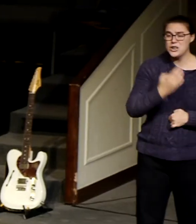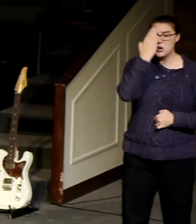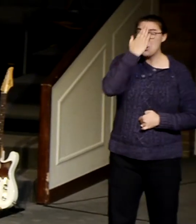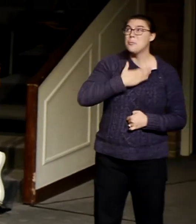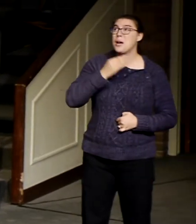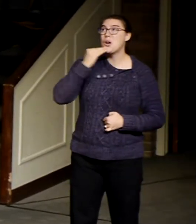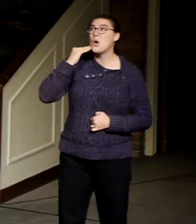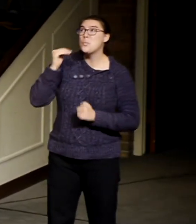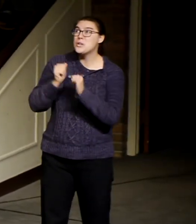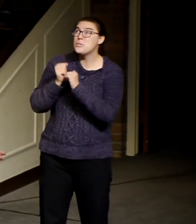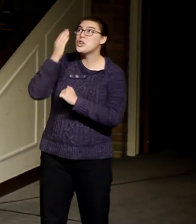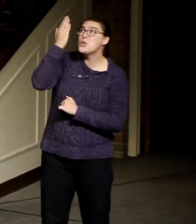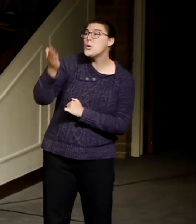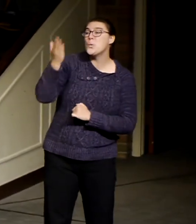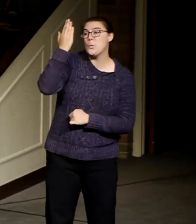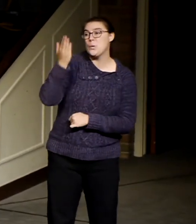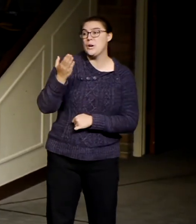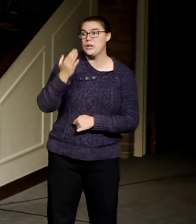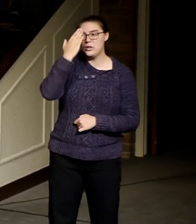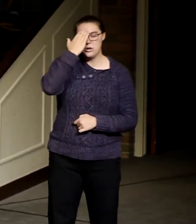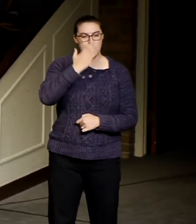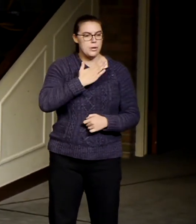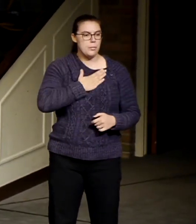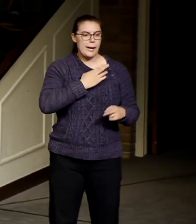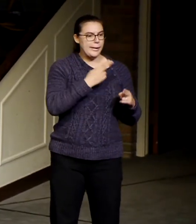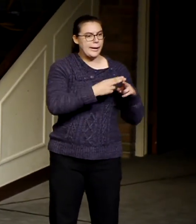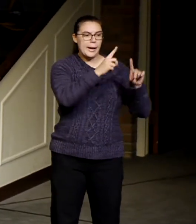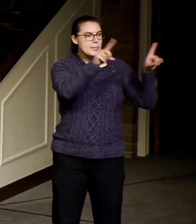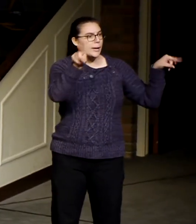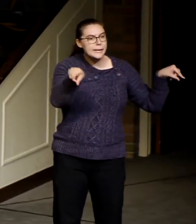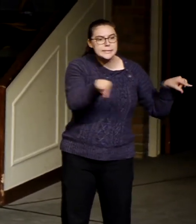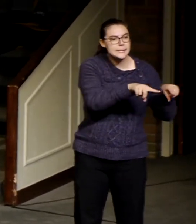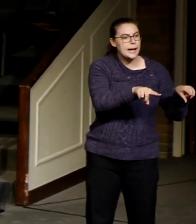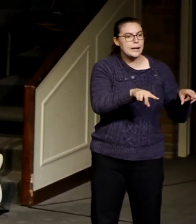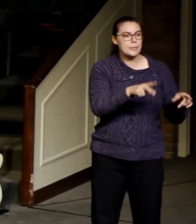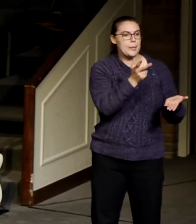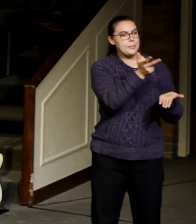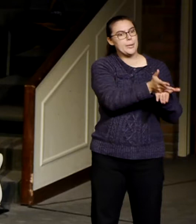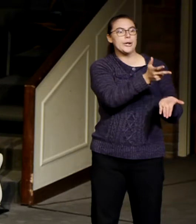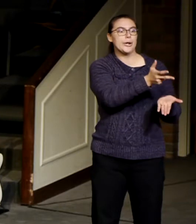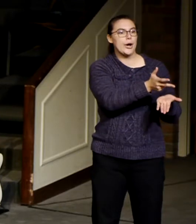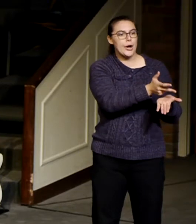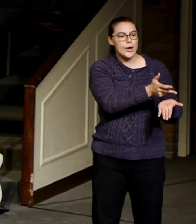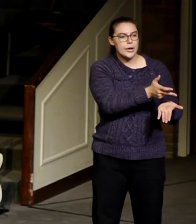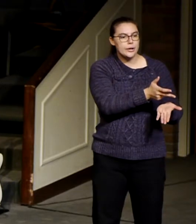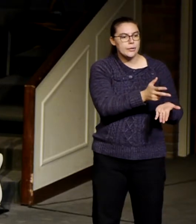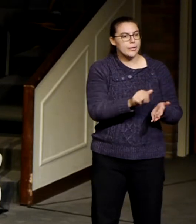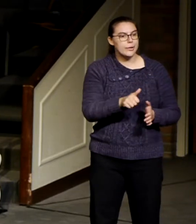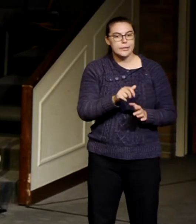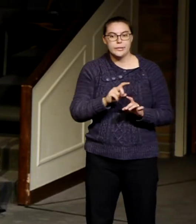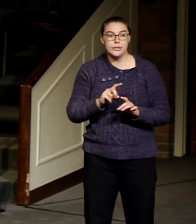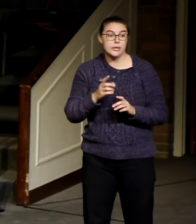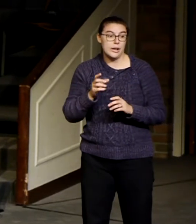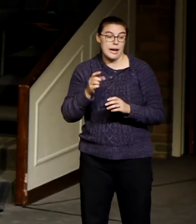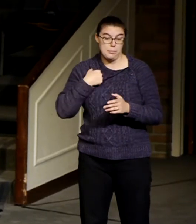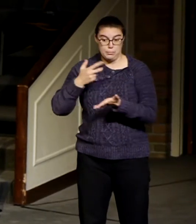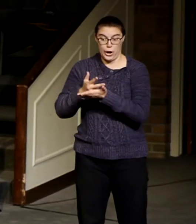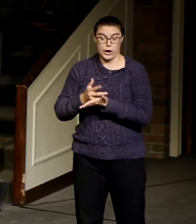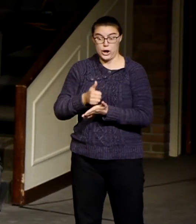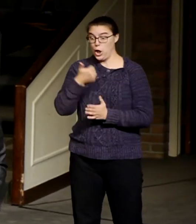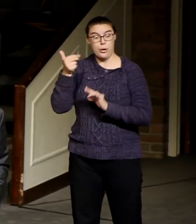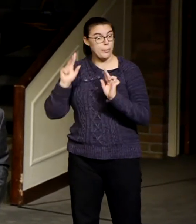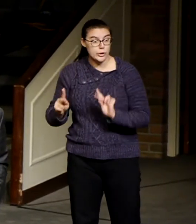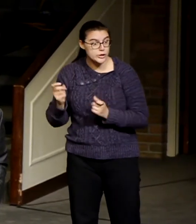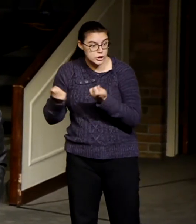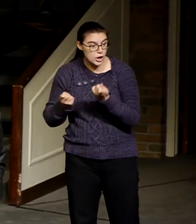you. To know that whether my name's on a sign or I've got to park a car that's got somebody else's name on it doesn't matter because I'm a son of the